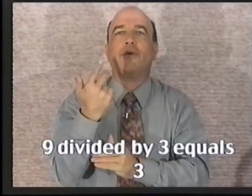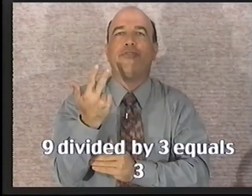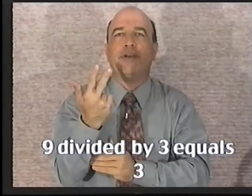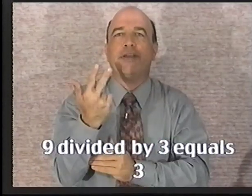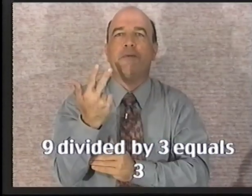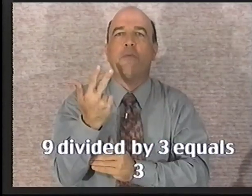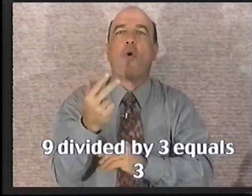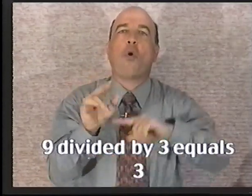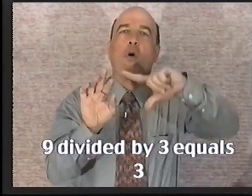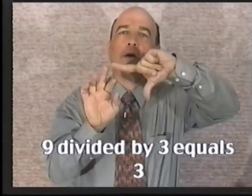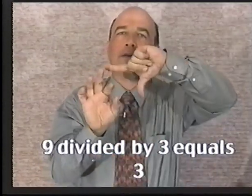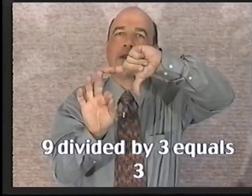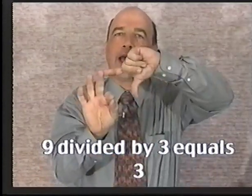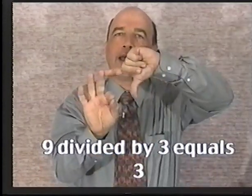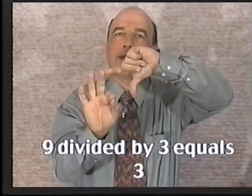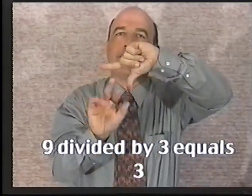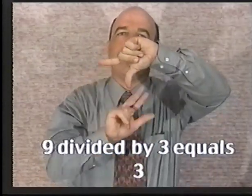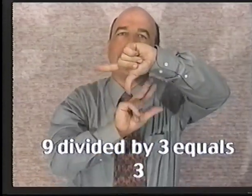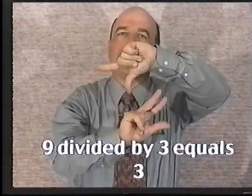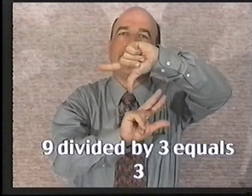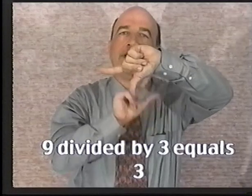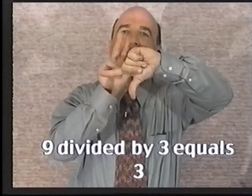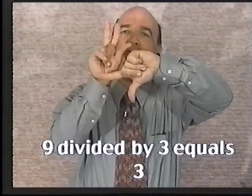3, or 9, 3, 3.